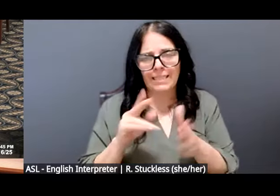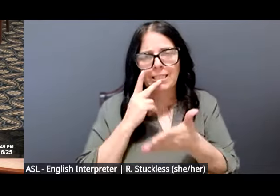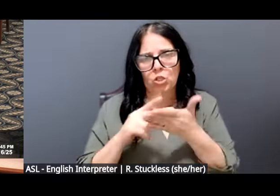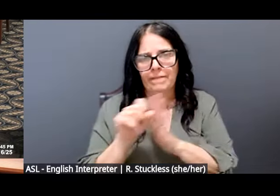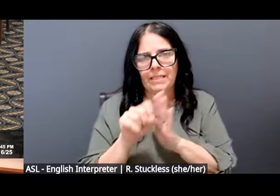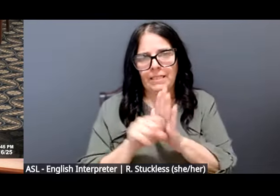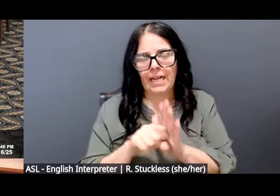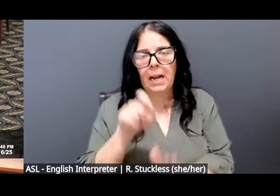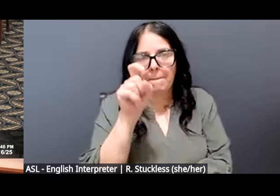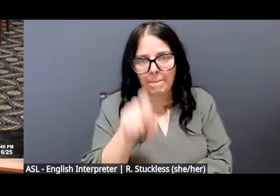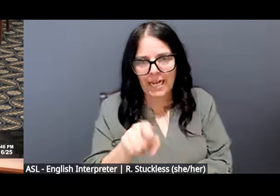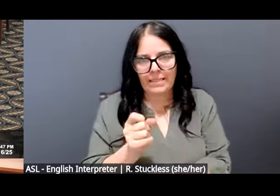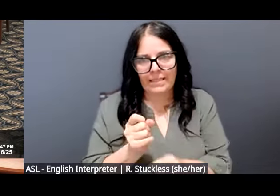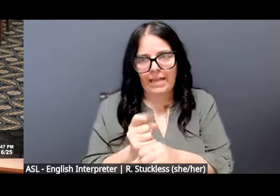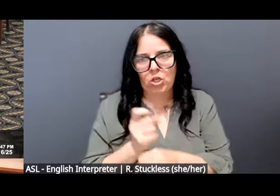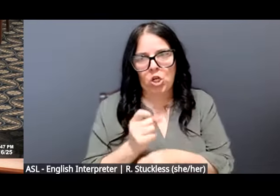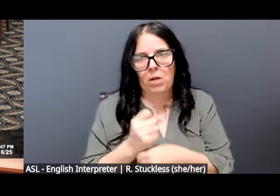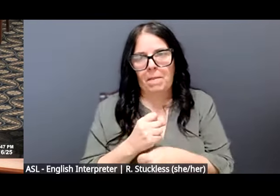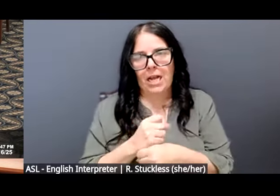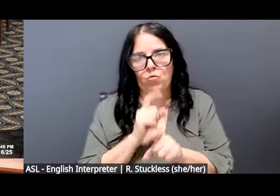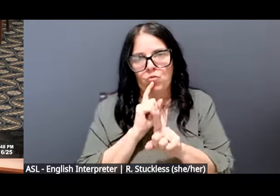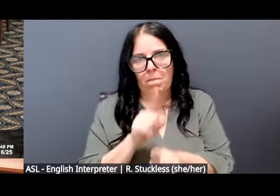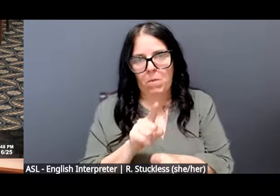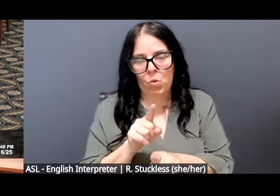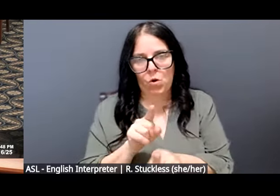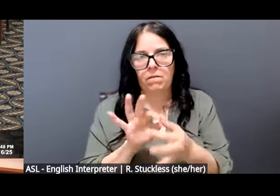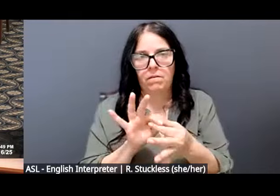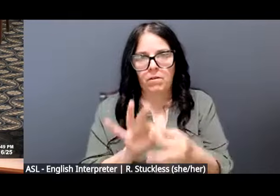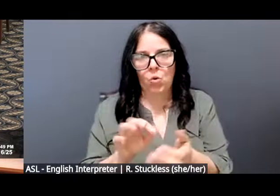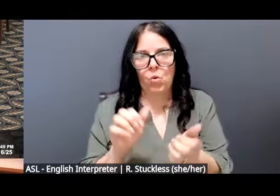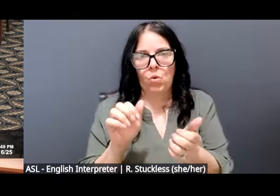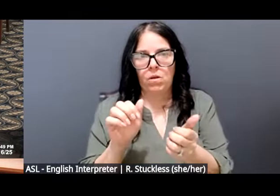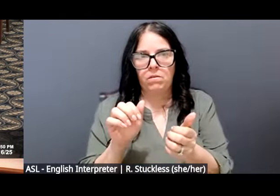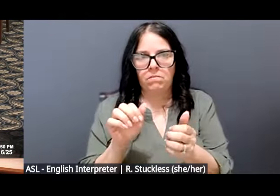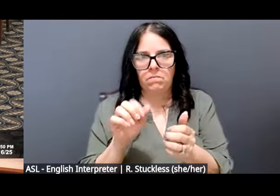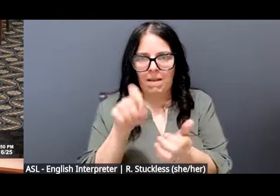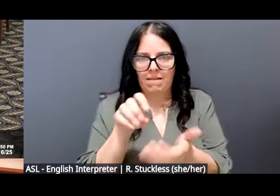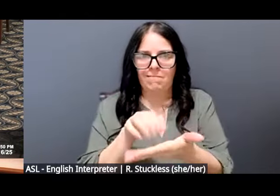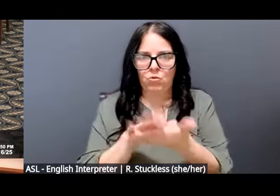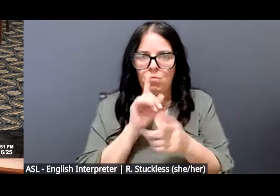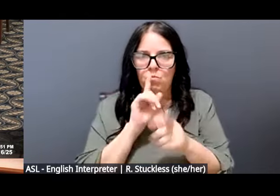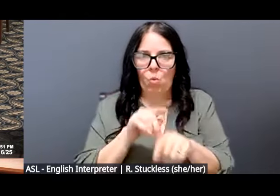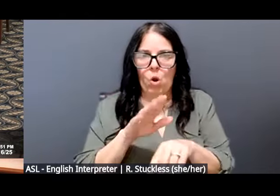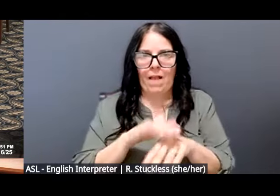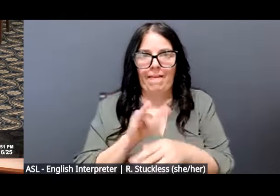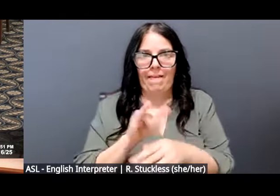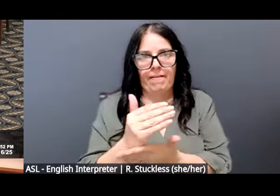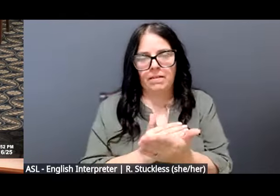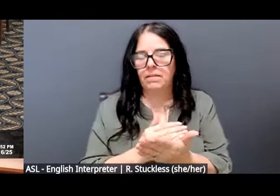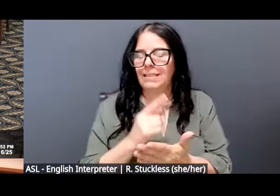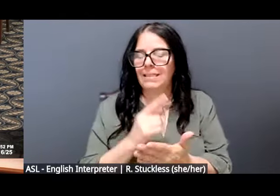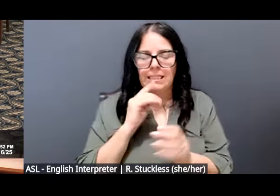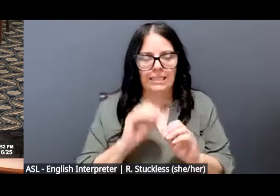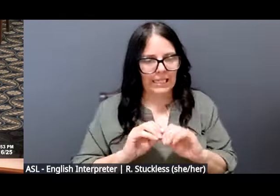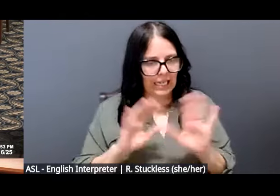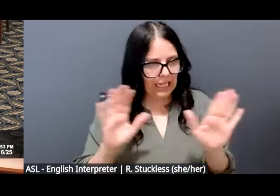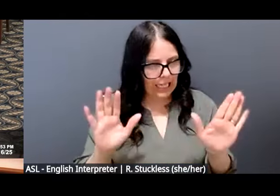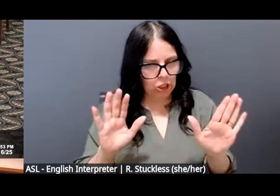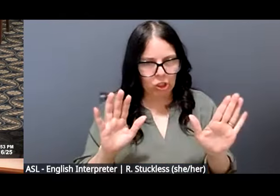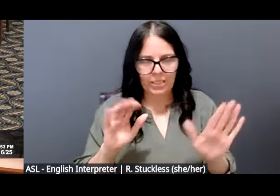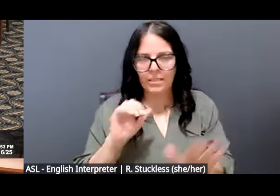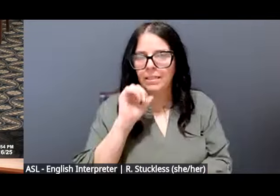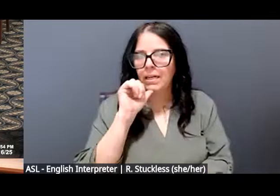year on the distinguishing lists. It states it positively and affirmatively. It does not state it as a